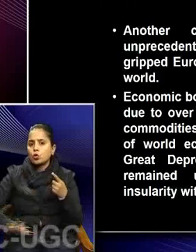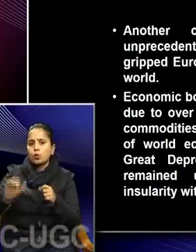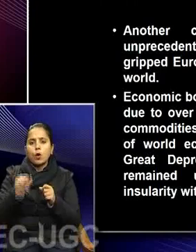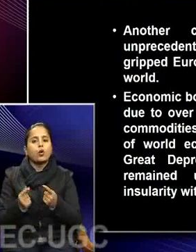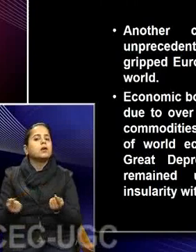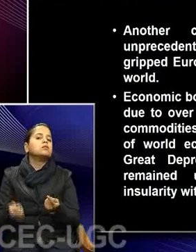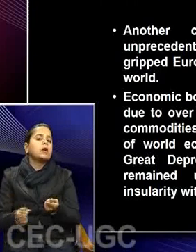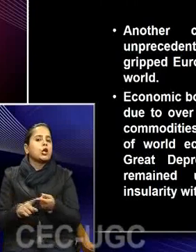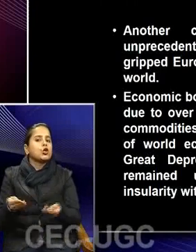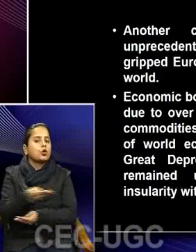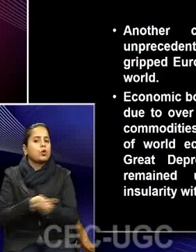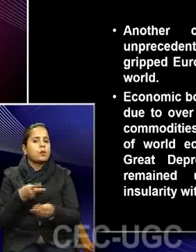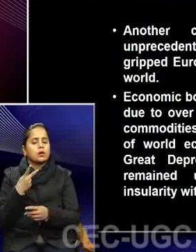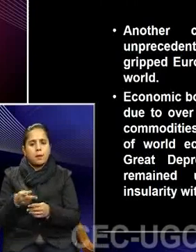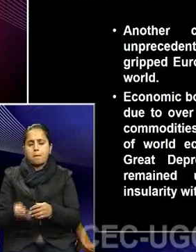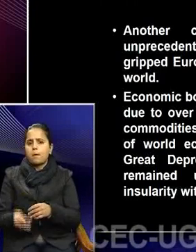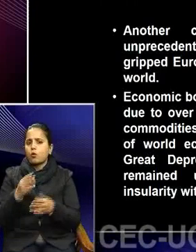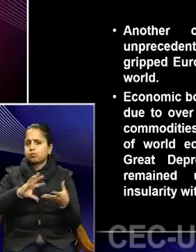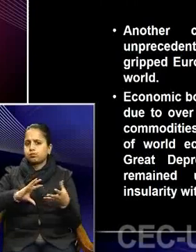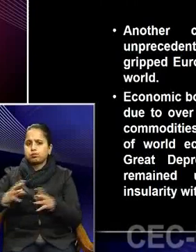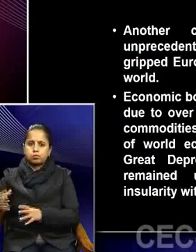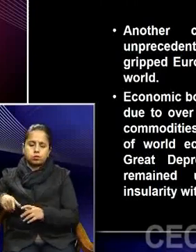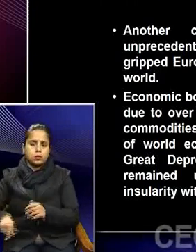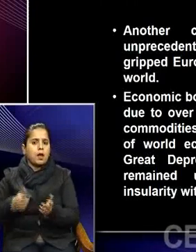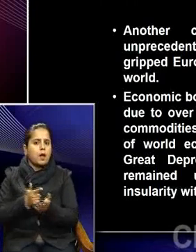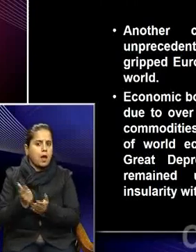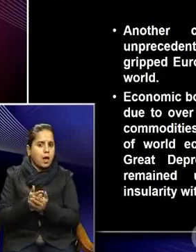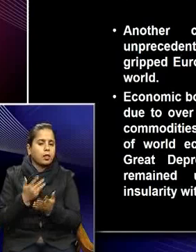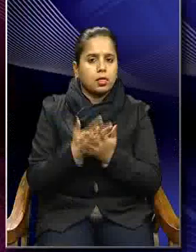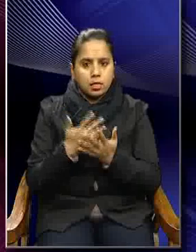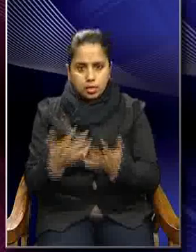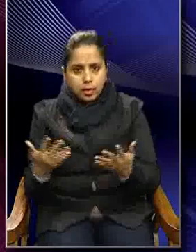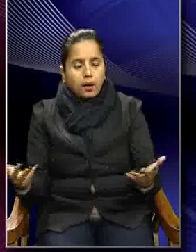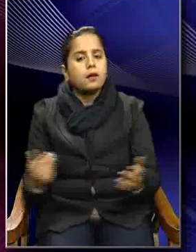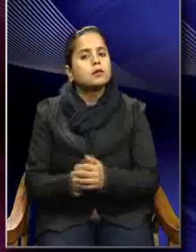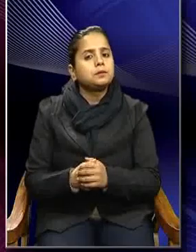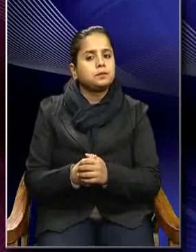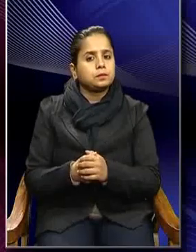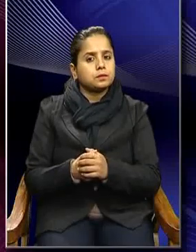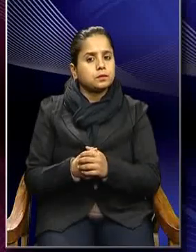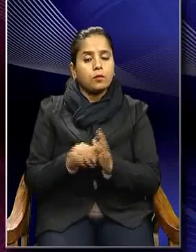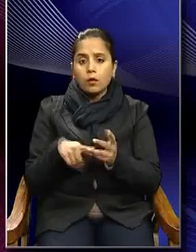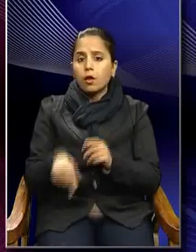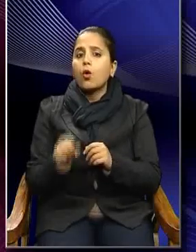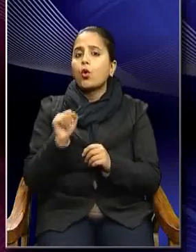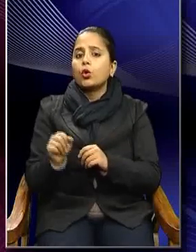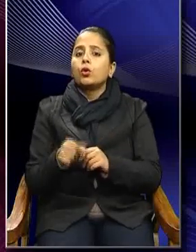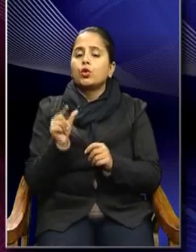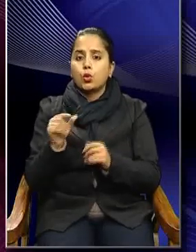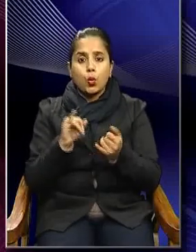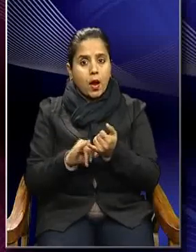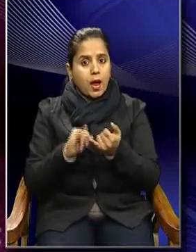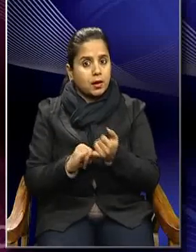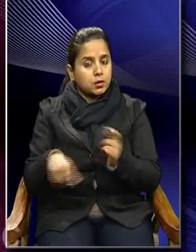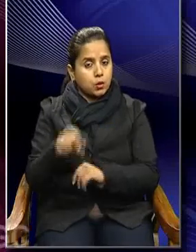to overproduction of agricultural commodities, and the US's